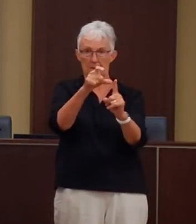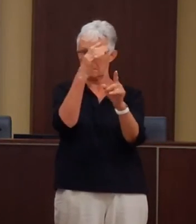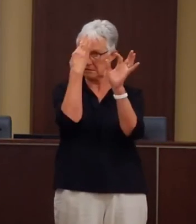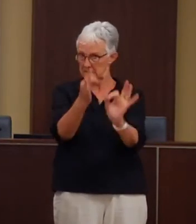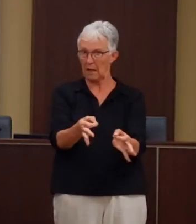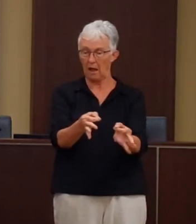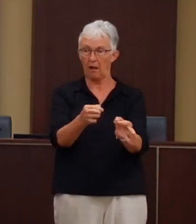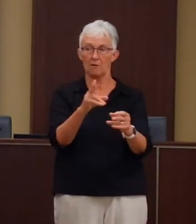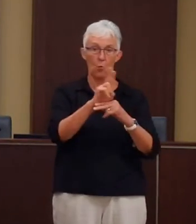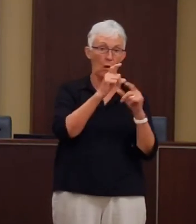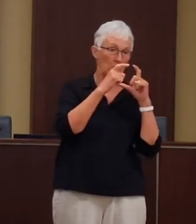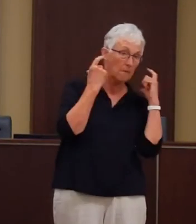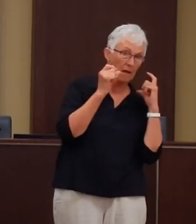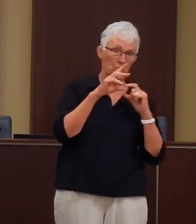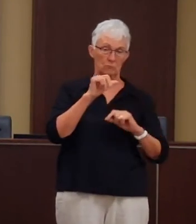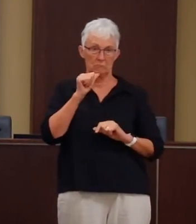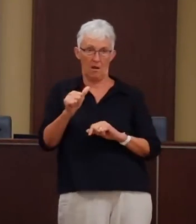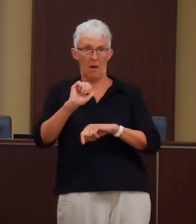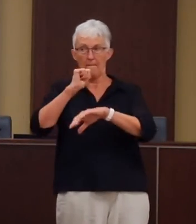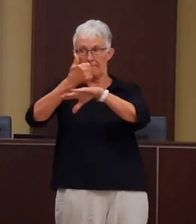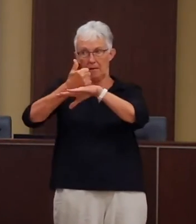vaccination status.